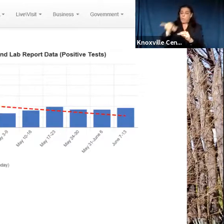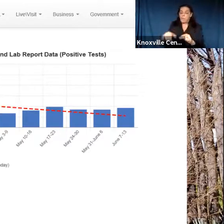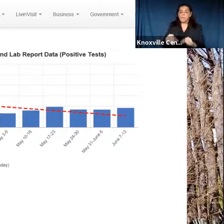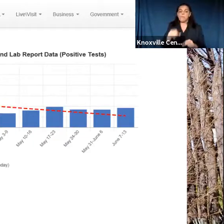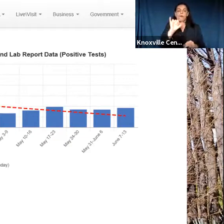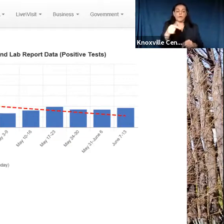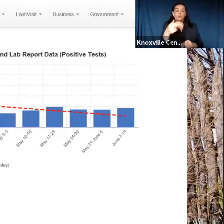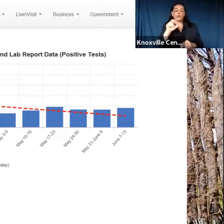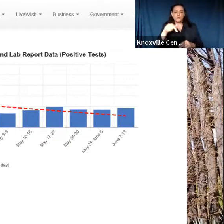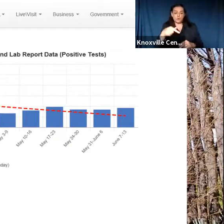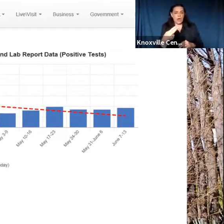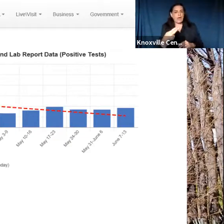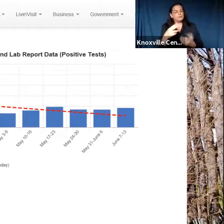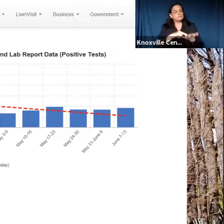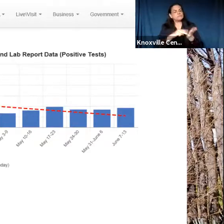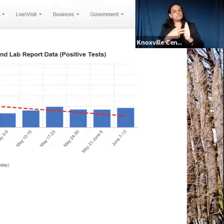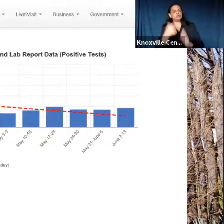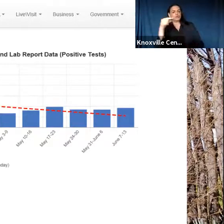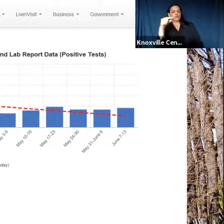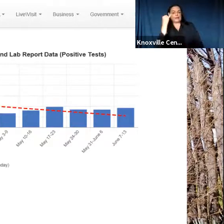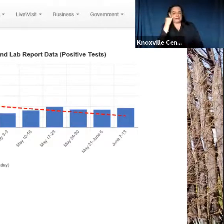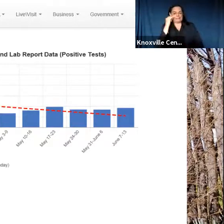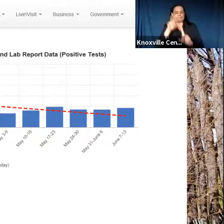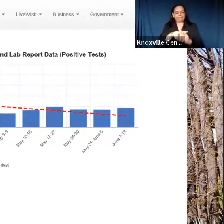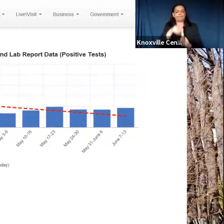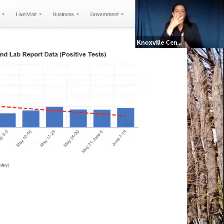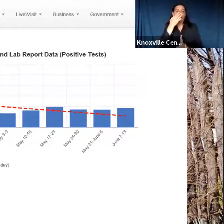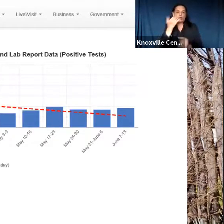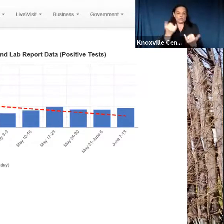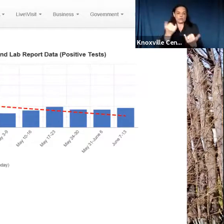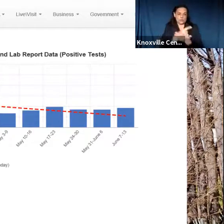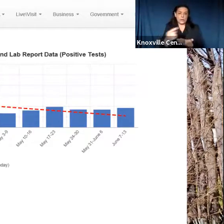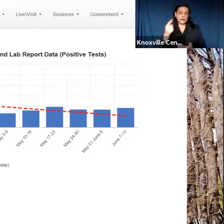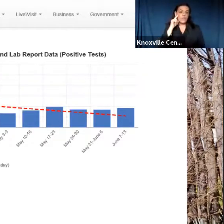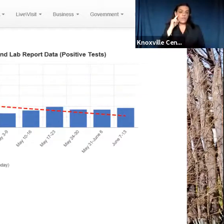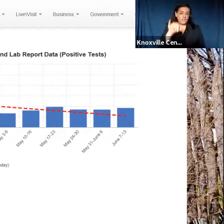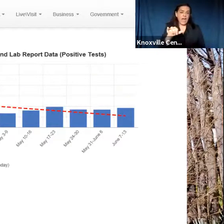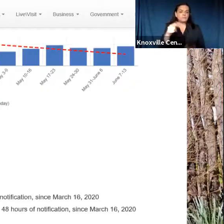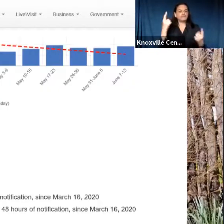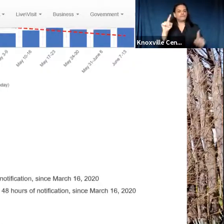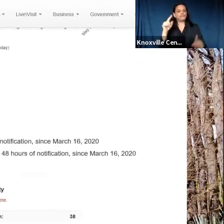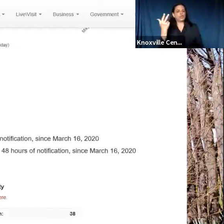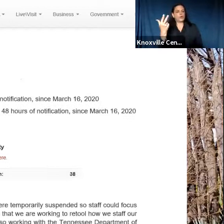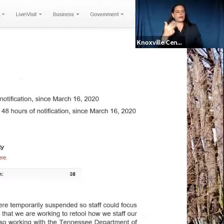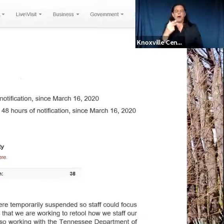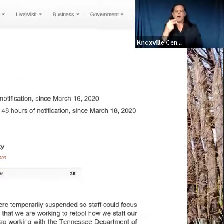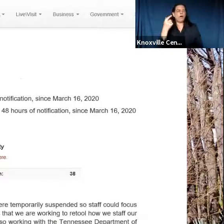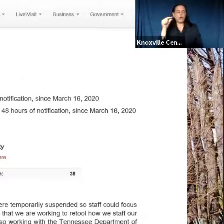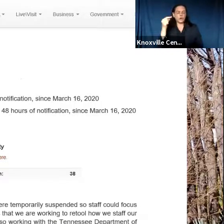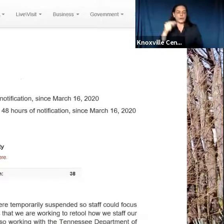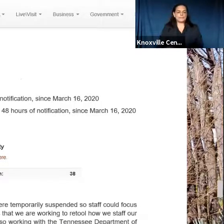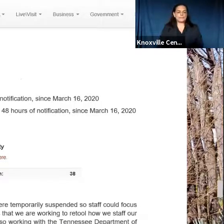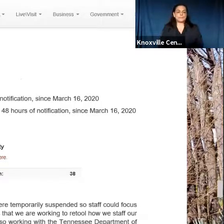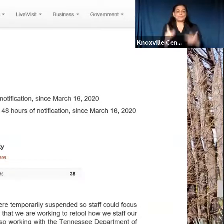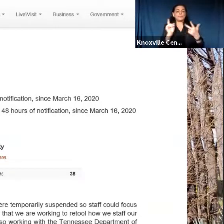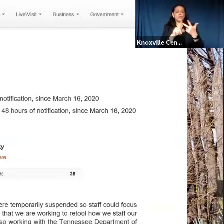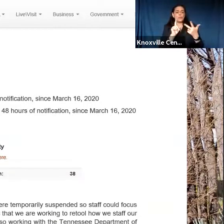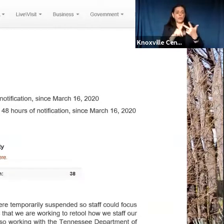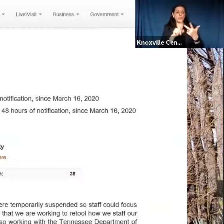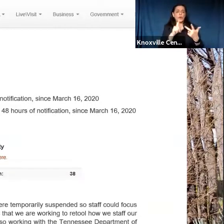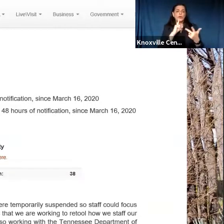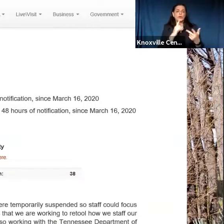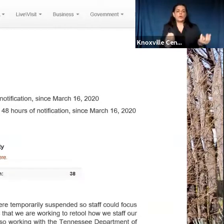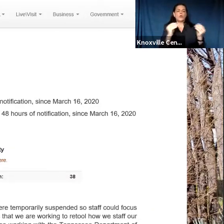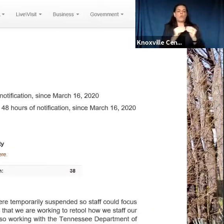meet the qualifications for green if we were assigning a traffic light color this week. Our third benchmark, sustained or increased public